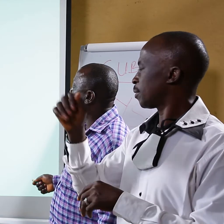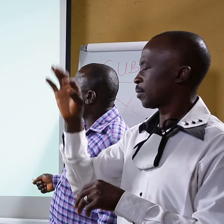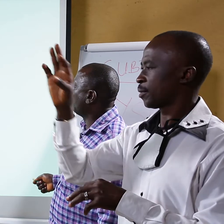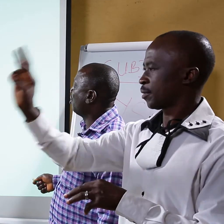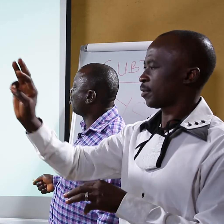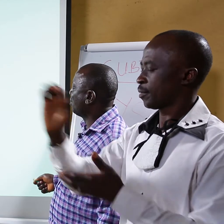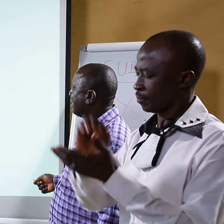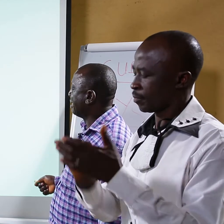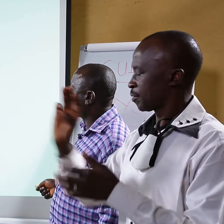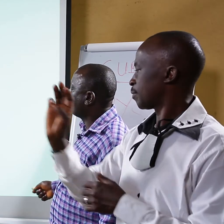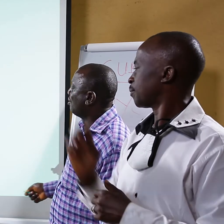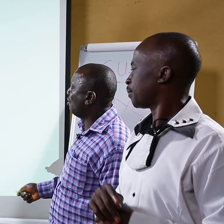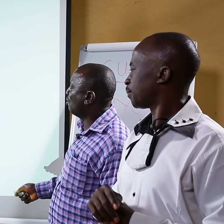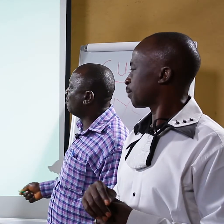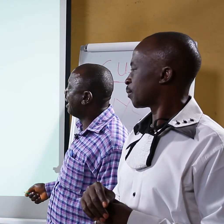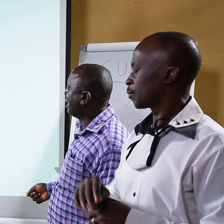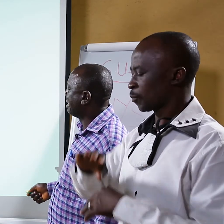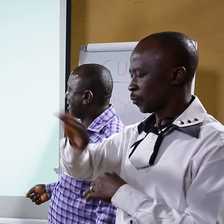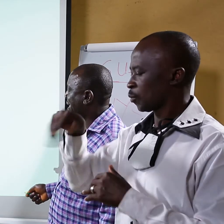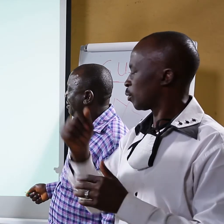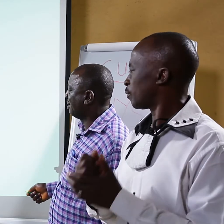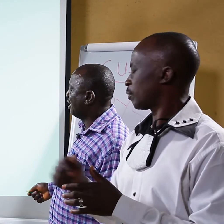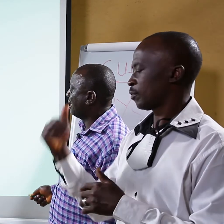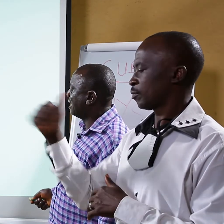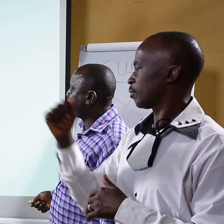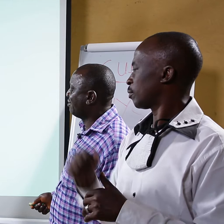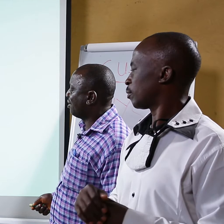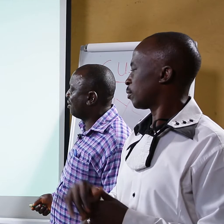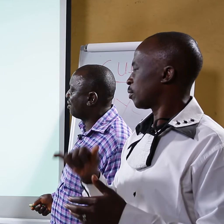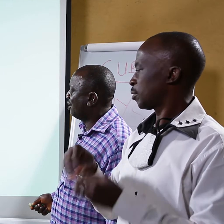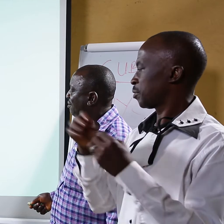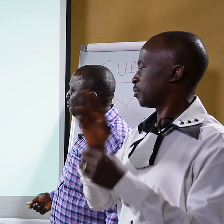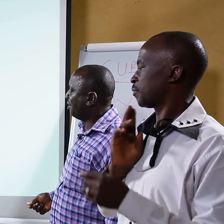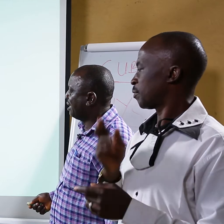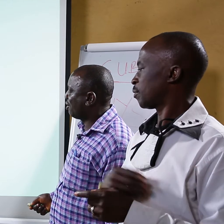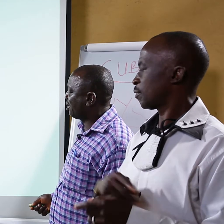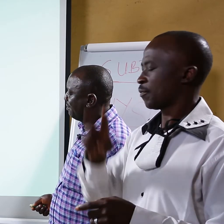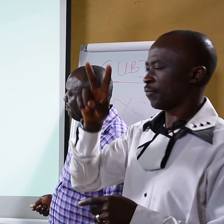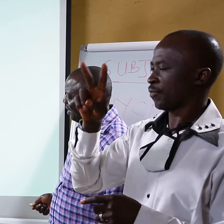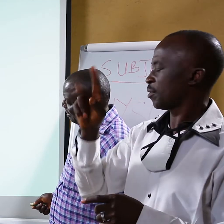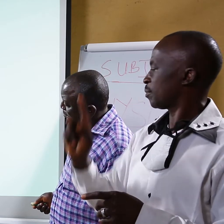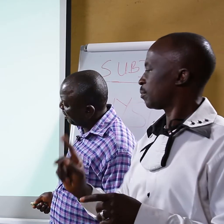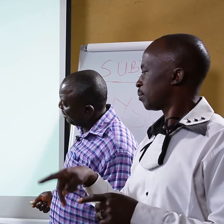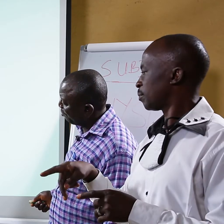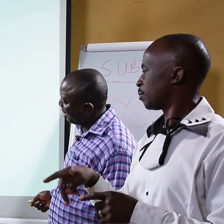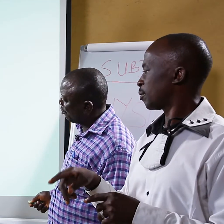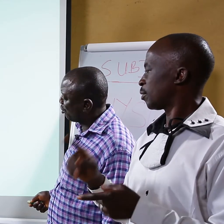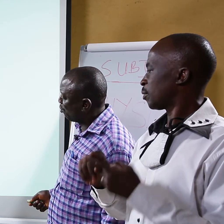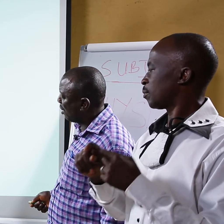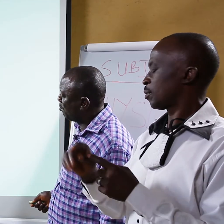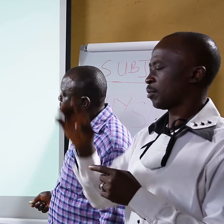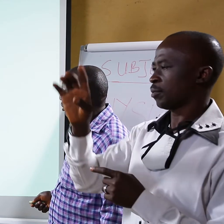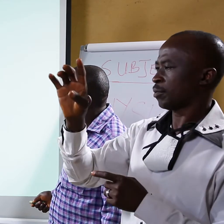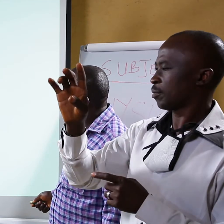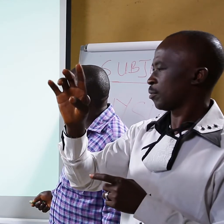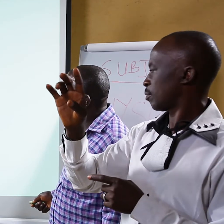10 to power minus 6 all over 10. And that gives us V subscript P to be equals to